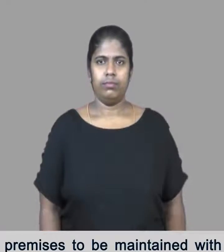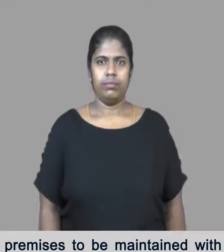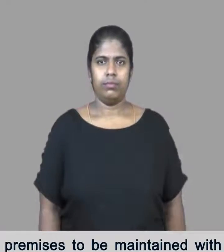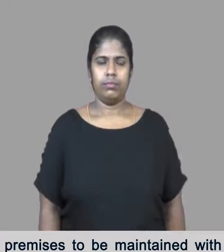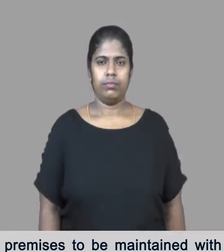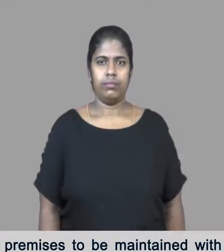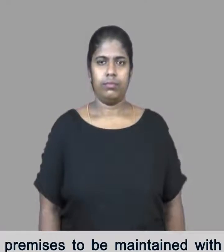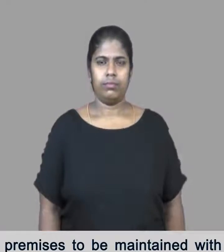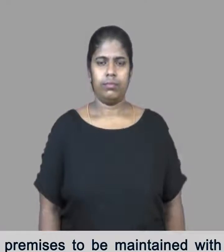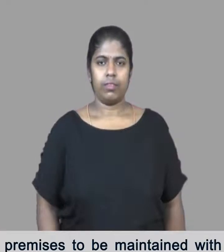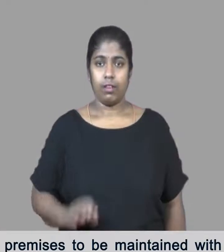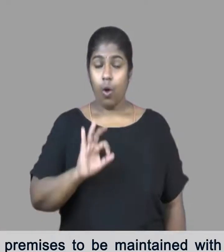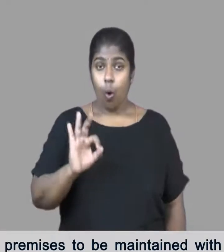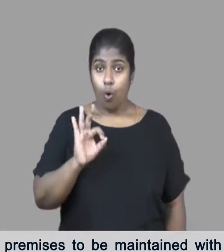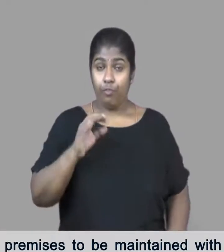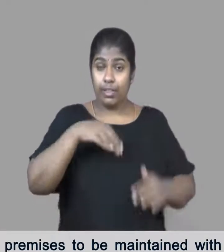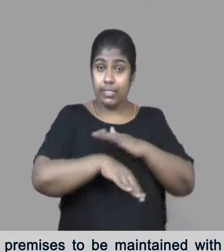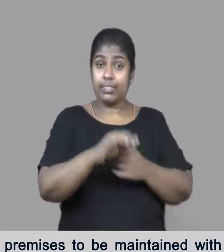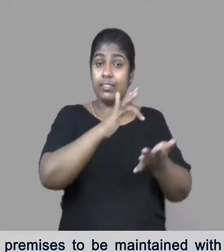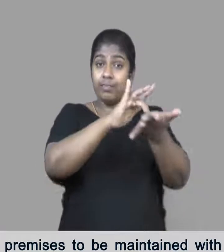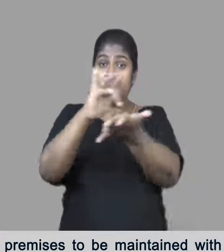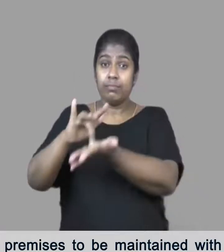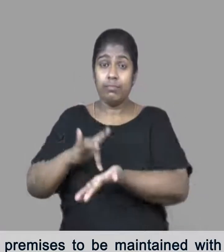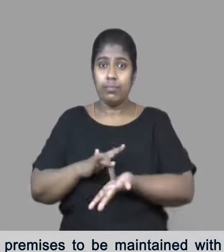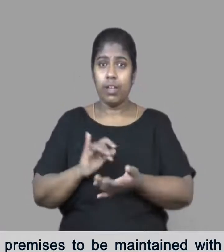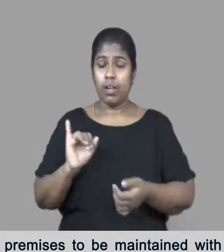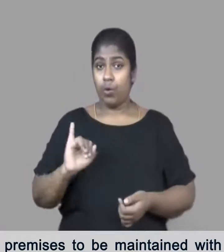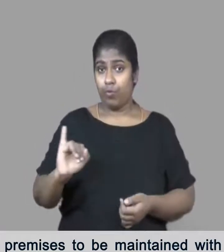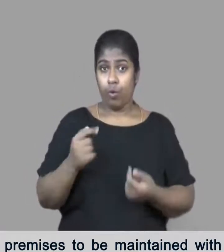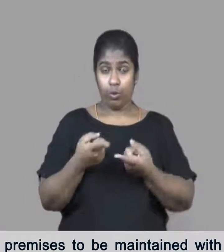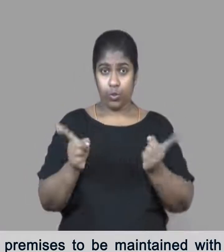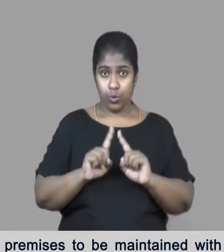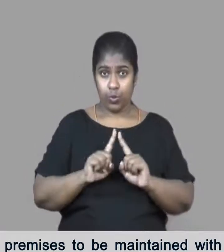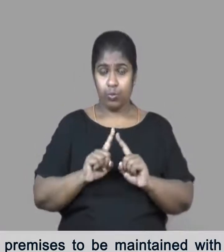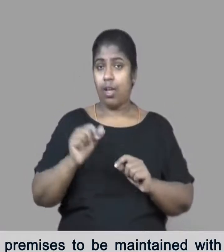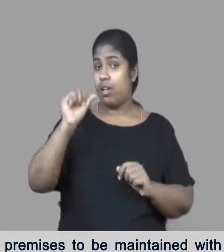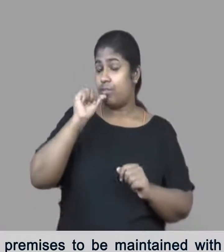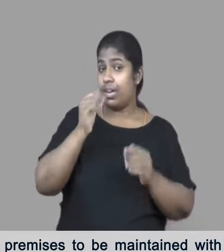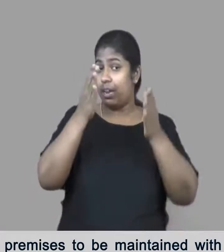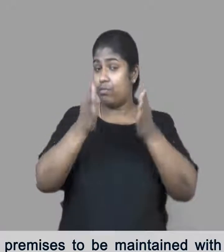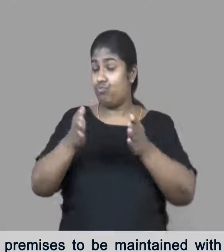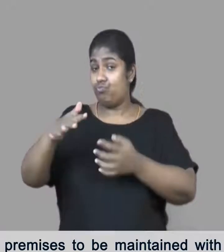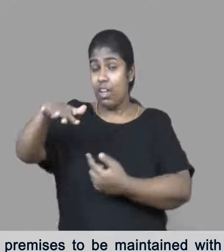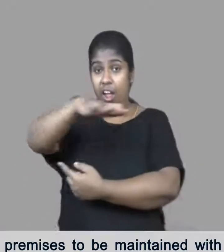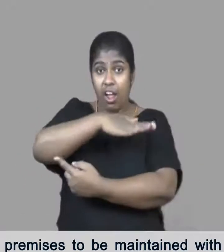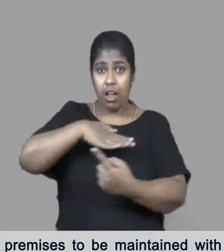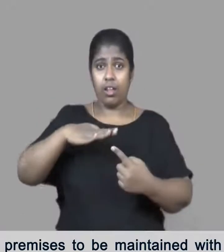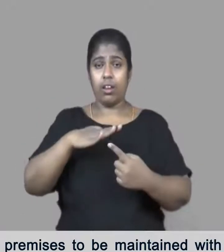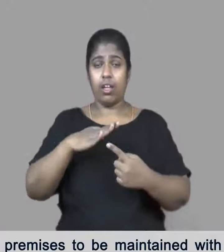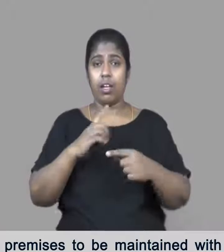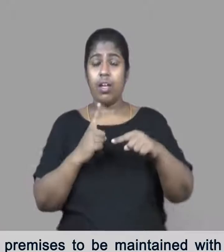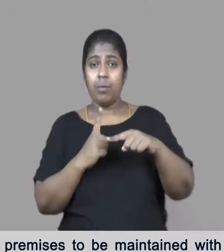Effective and frequent sanitization within the premises to be maintained with particular focus on